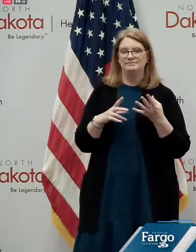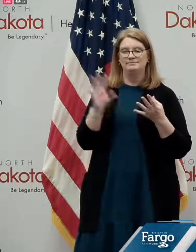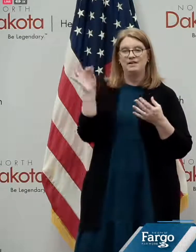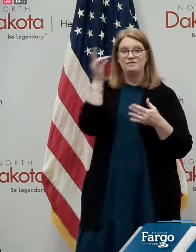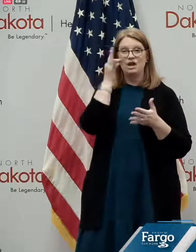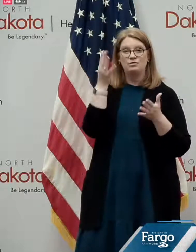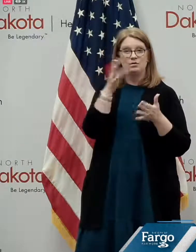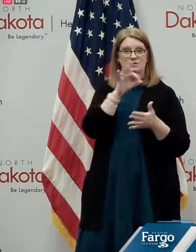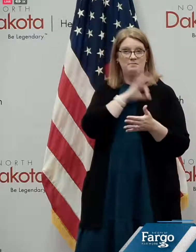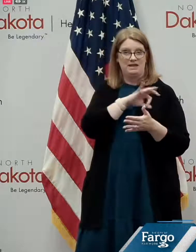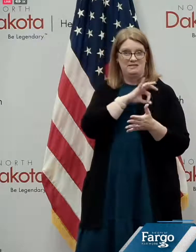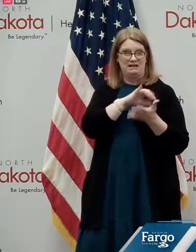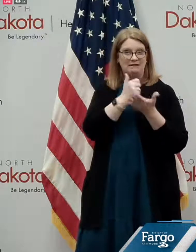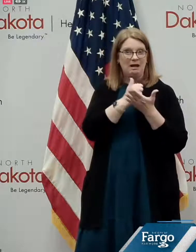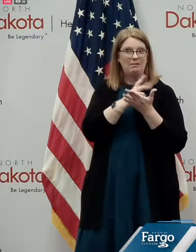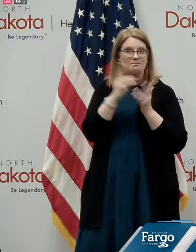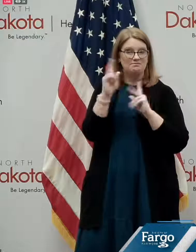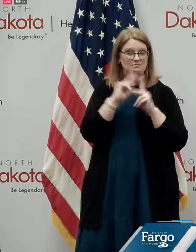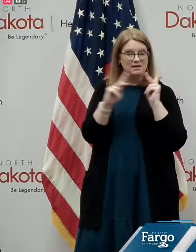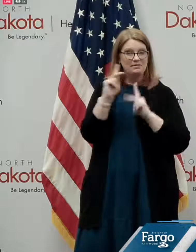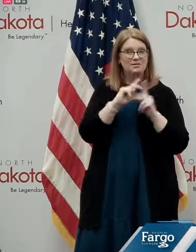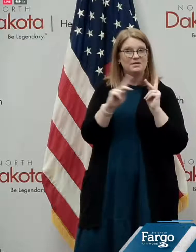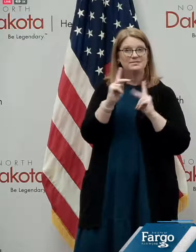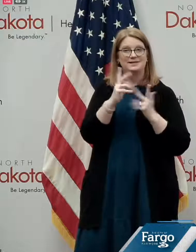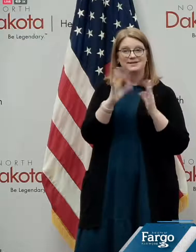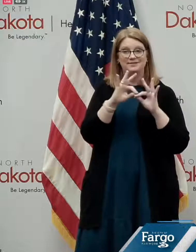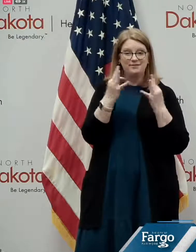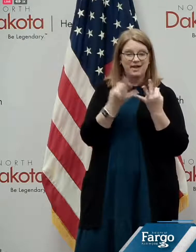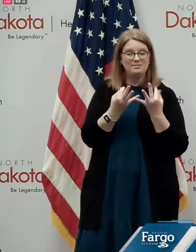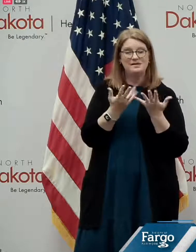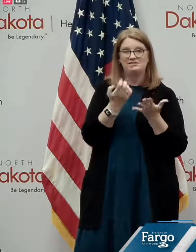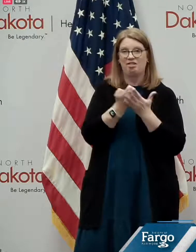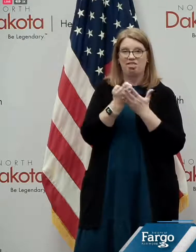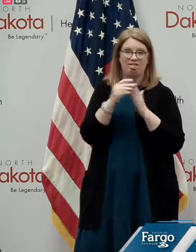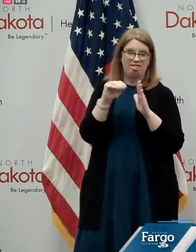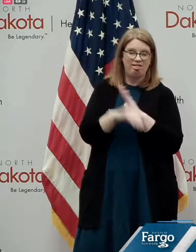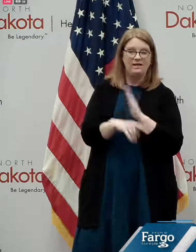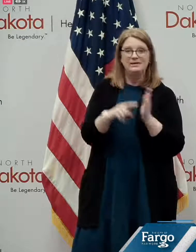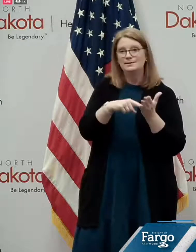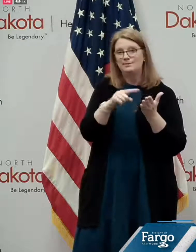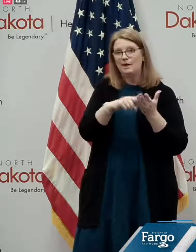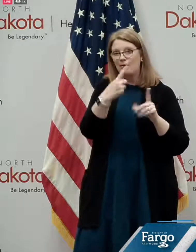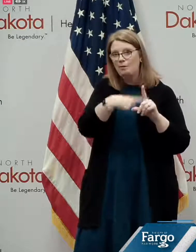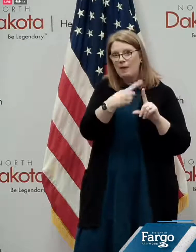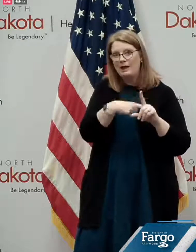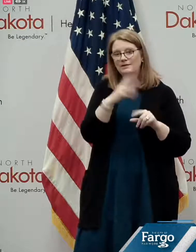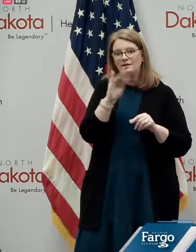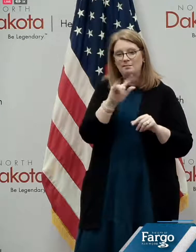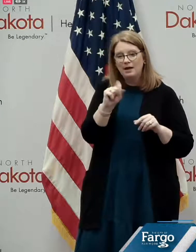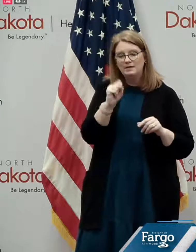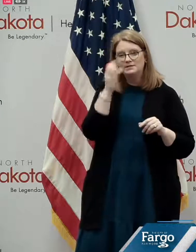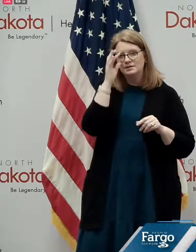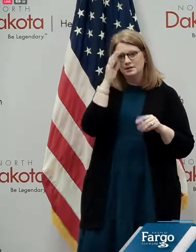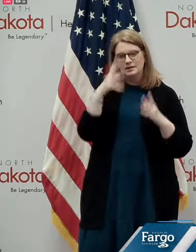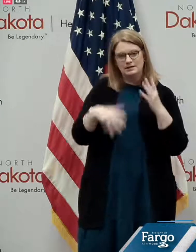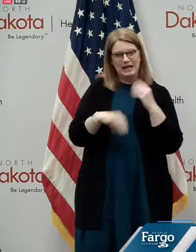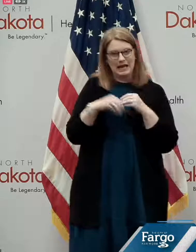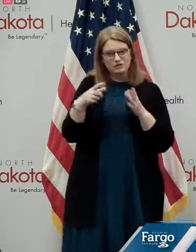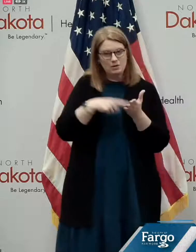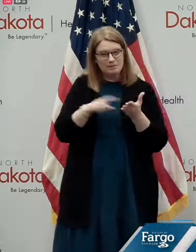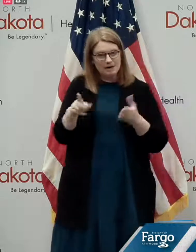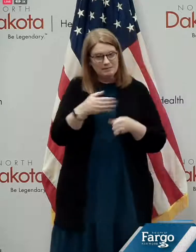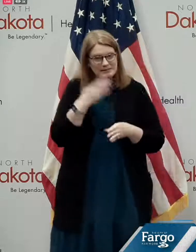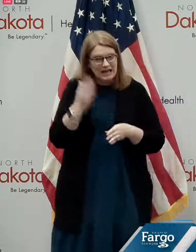helped individuals and families impacted by layoffs and economic downturn to pay their rent and other bills. With the extra payments ending, we want to remind